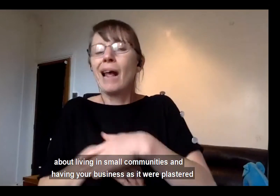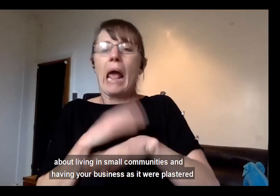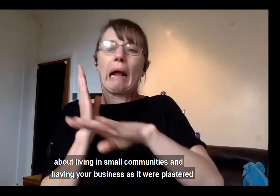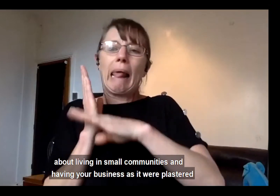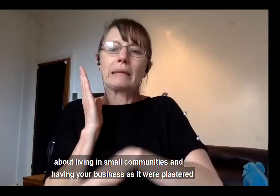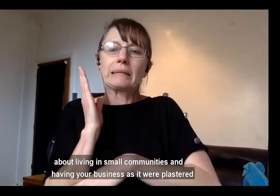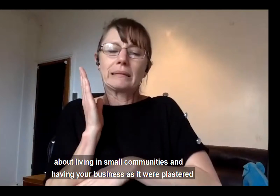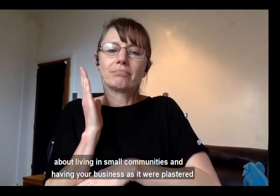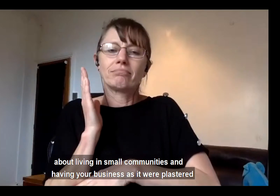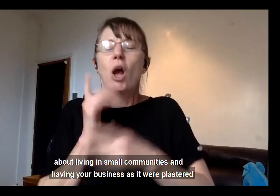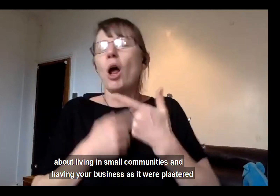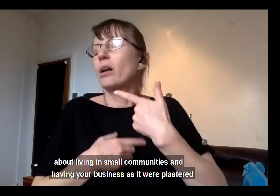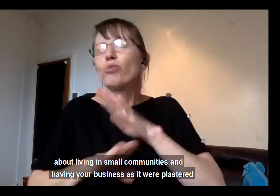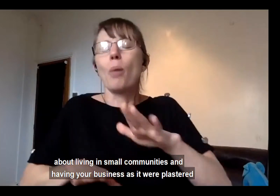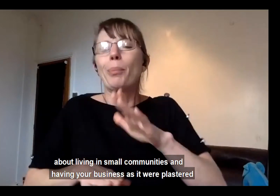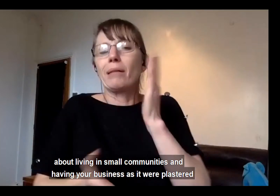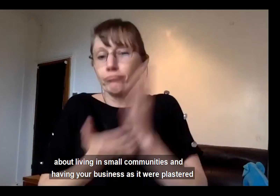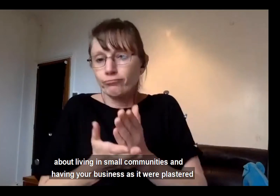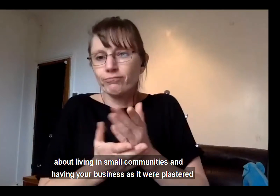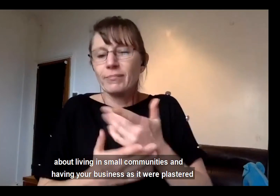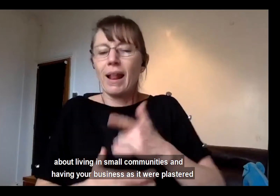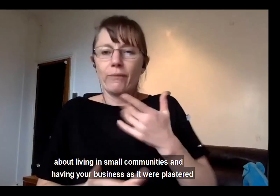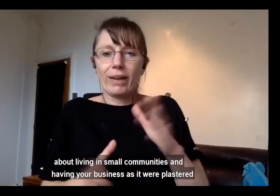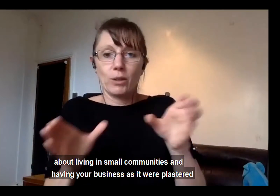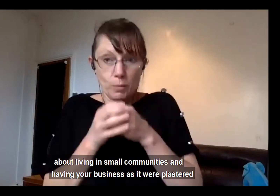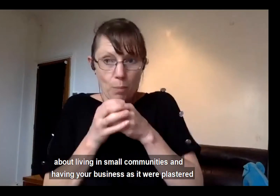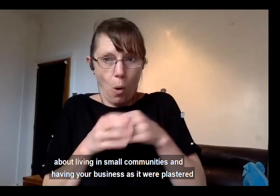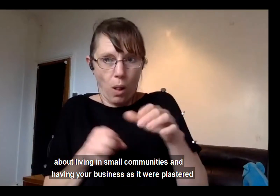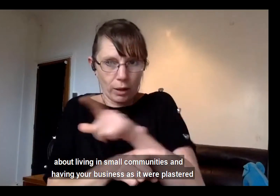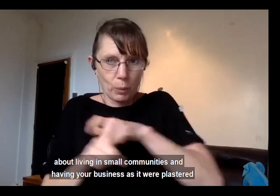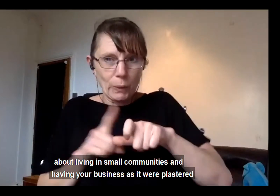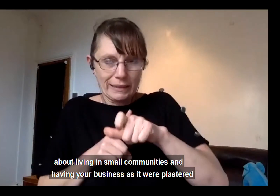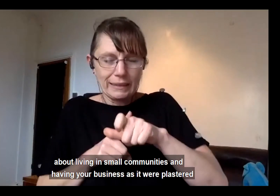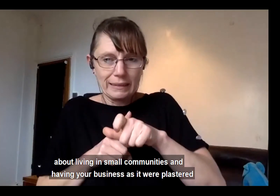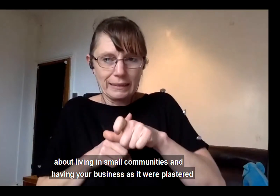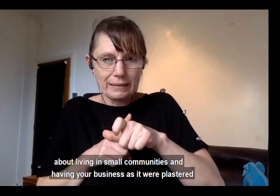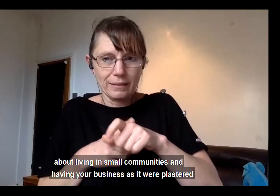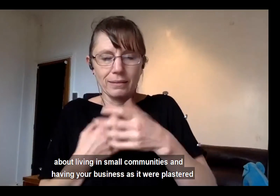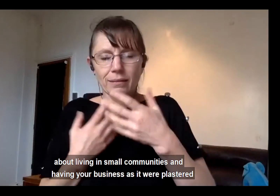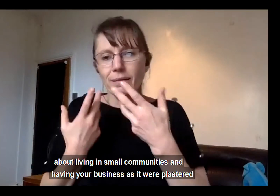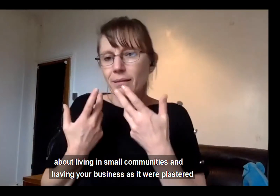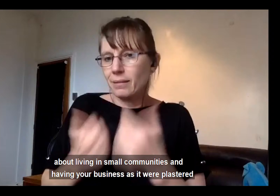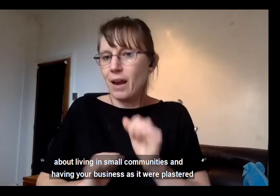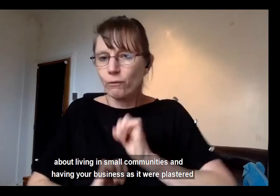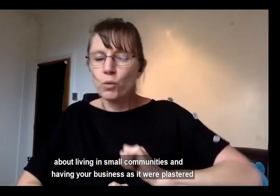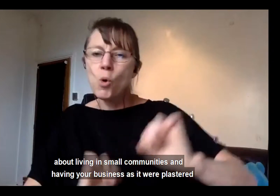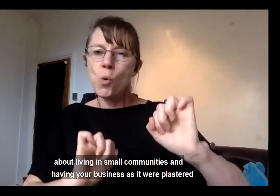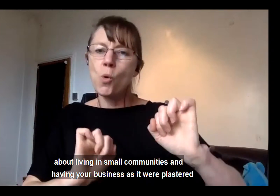being certain about living in small communities and having your